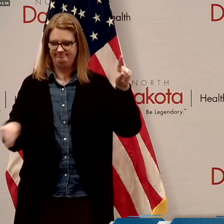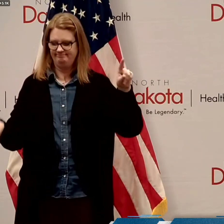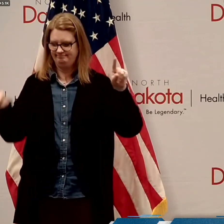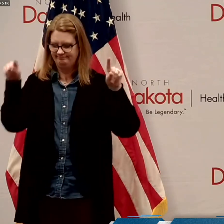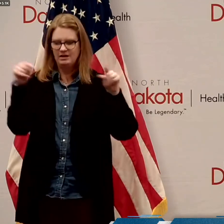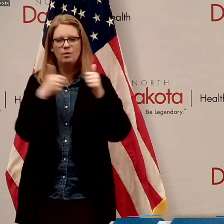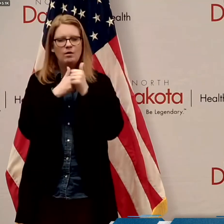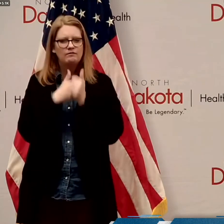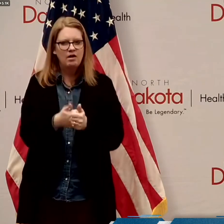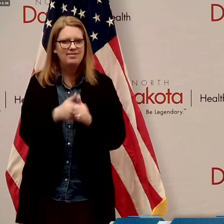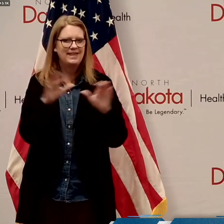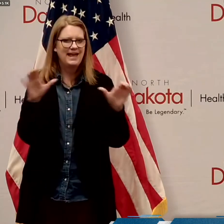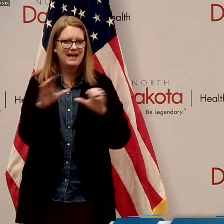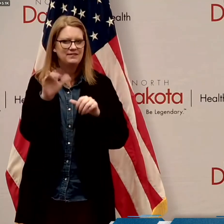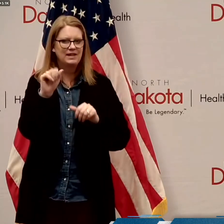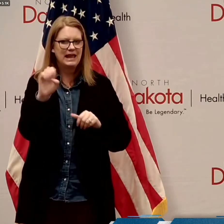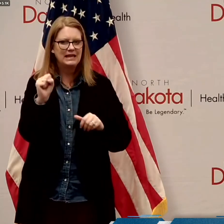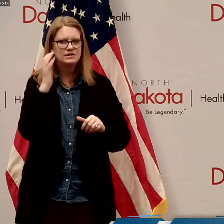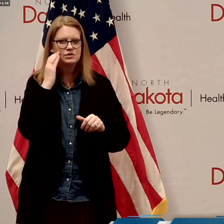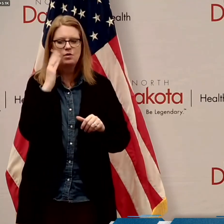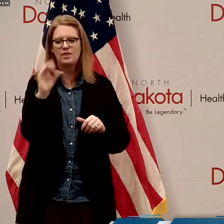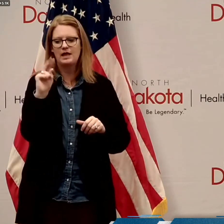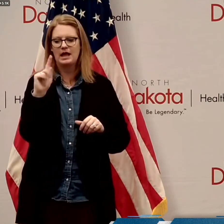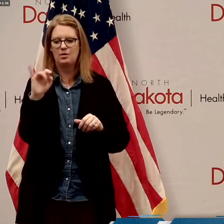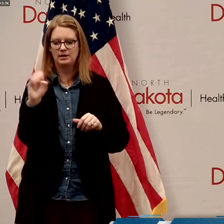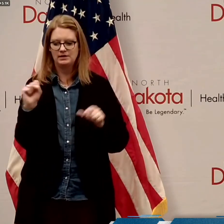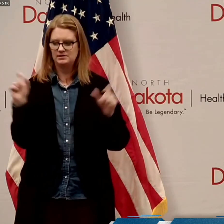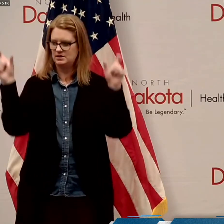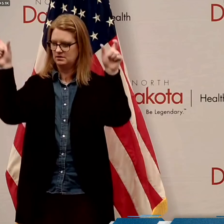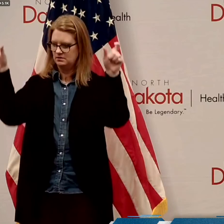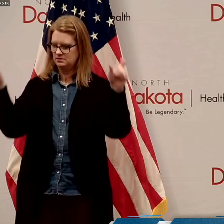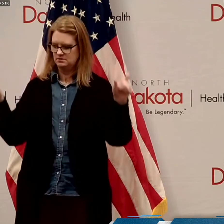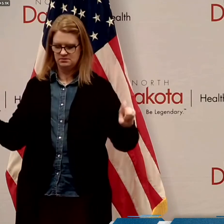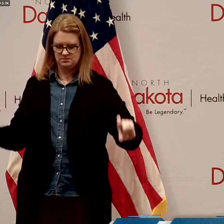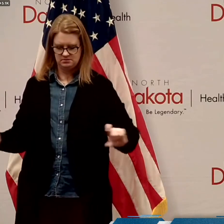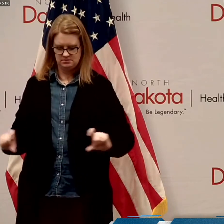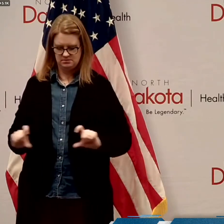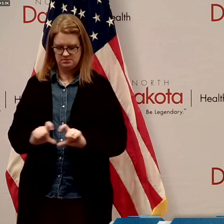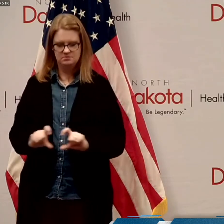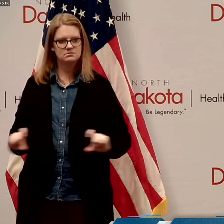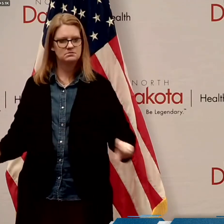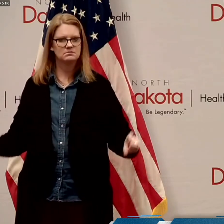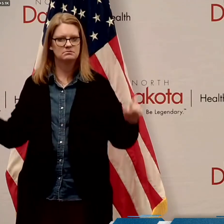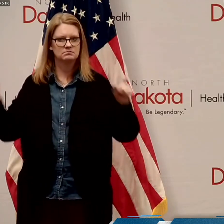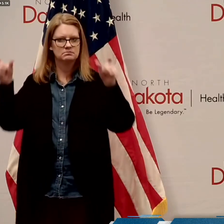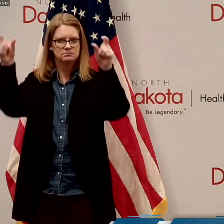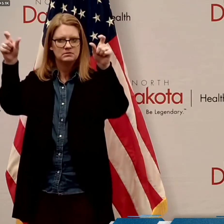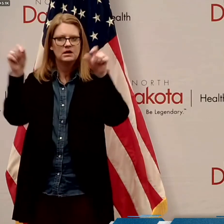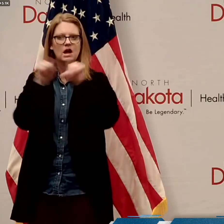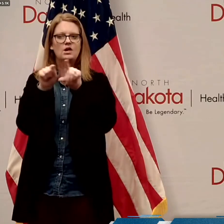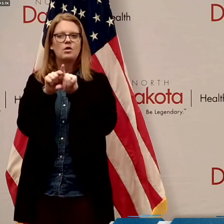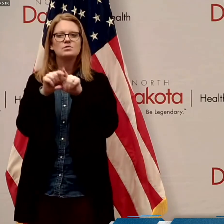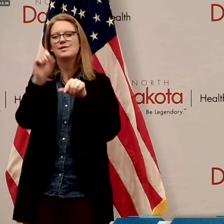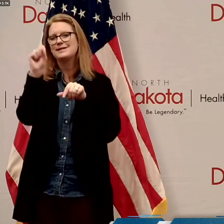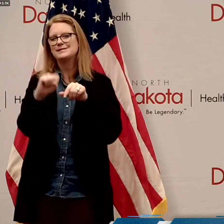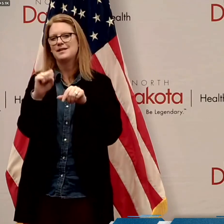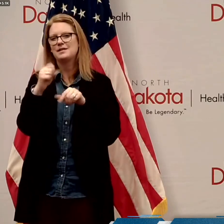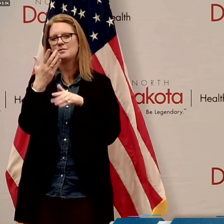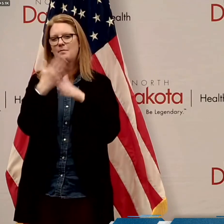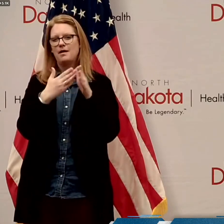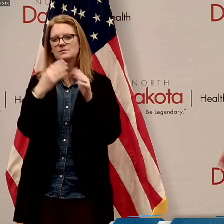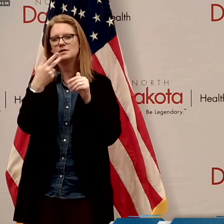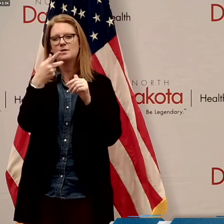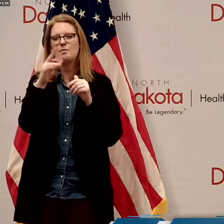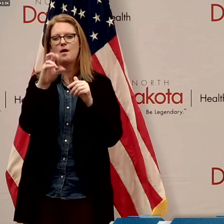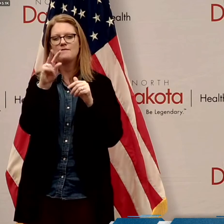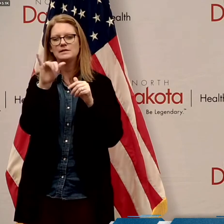cases in all the counties that border North Dakota and the southern portions of the provinces in Saskatchewan and Manitoba.